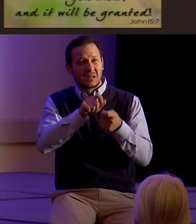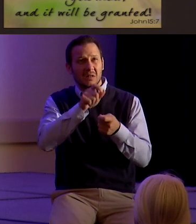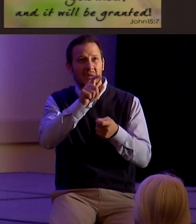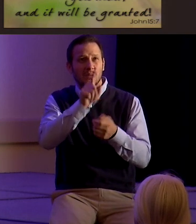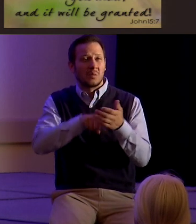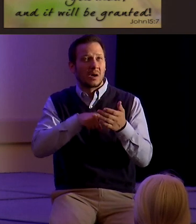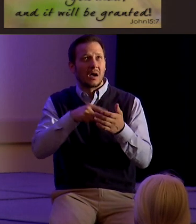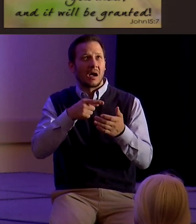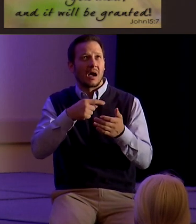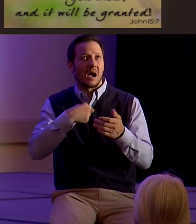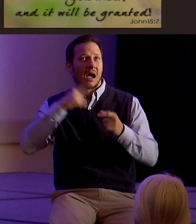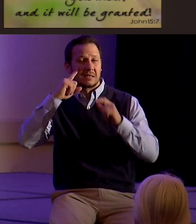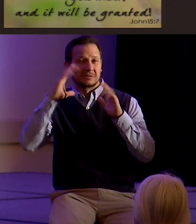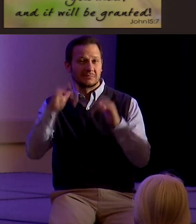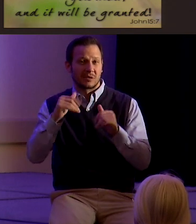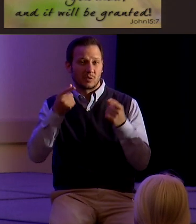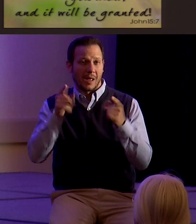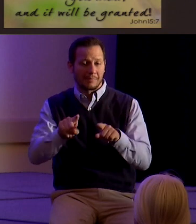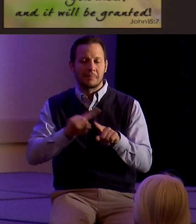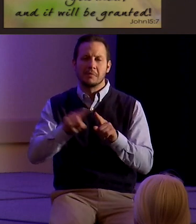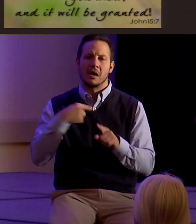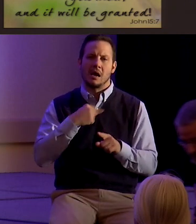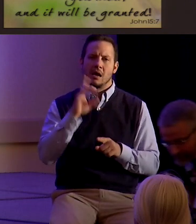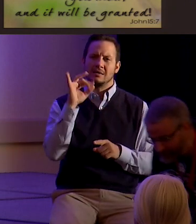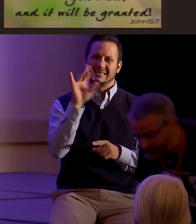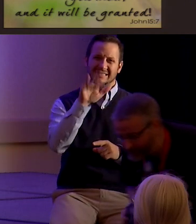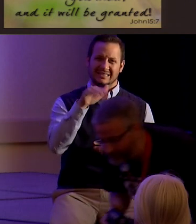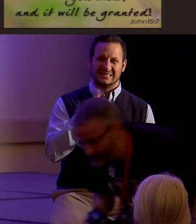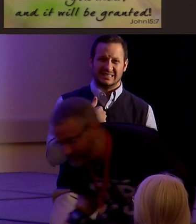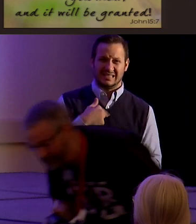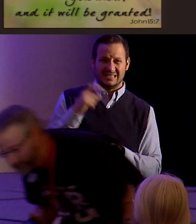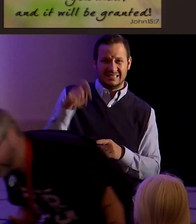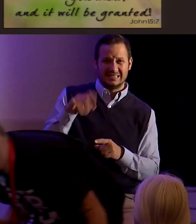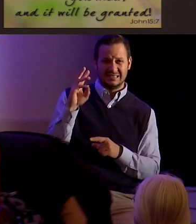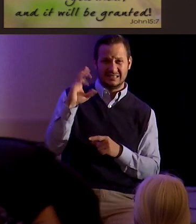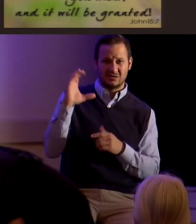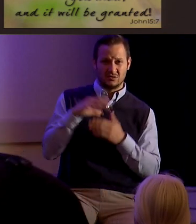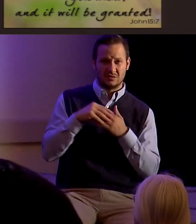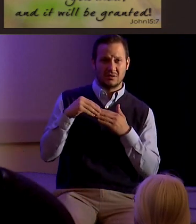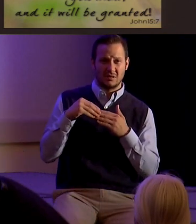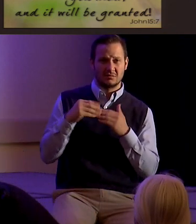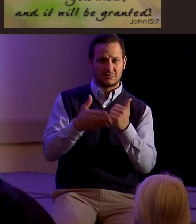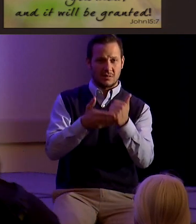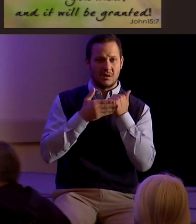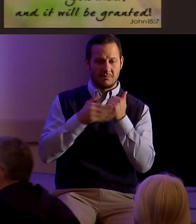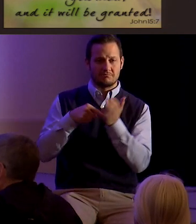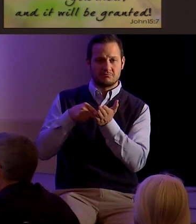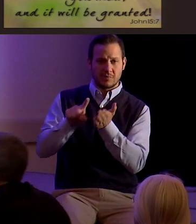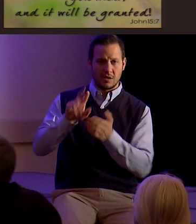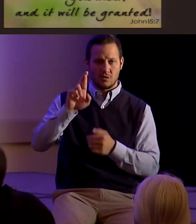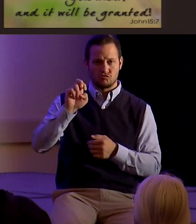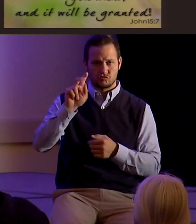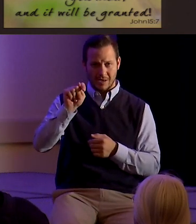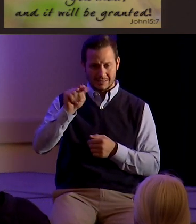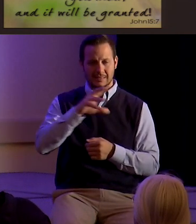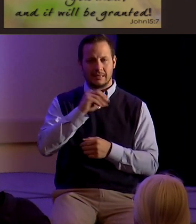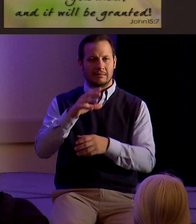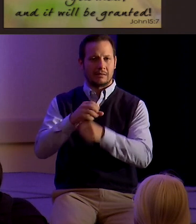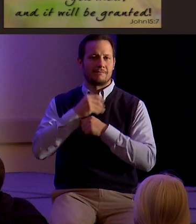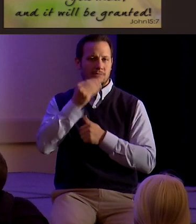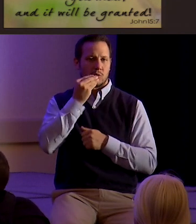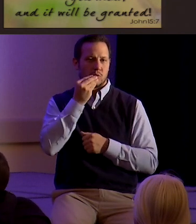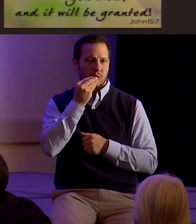expecting, but I told them that I needed $600 to help pay the rent and get some food.